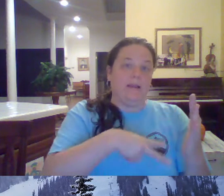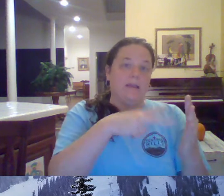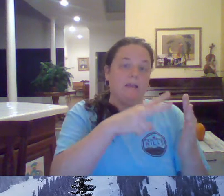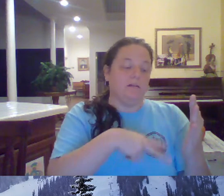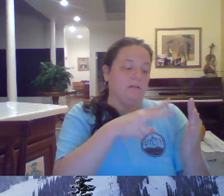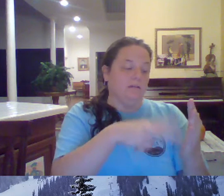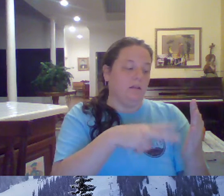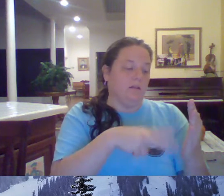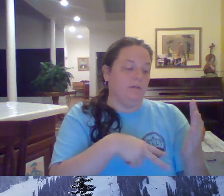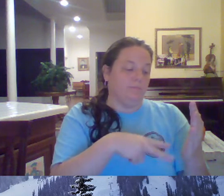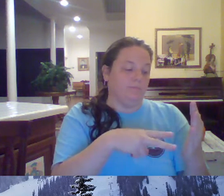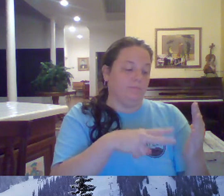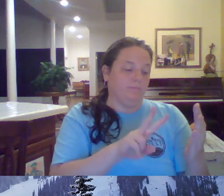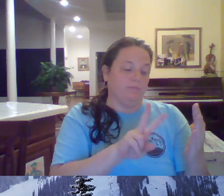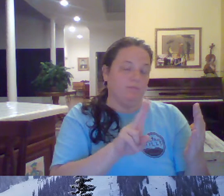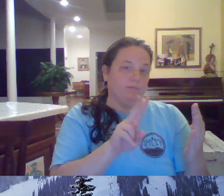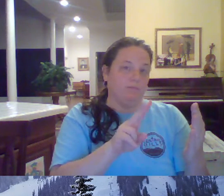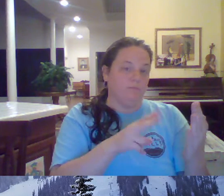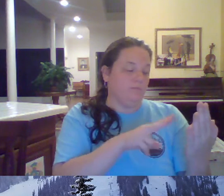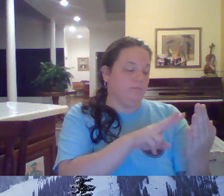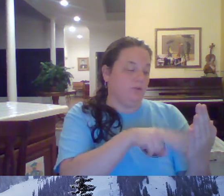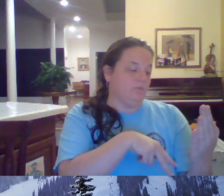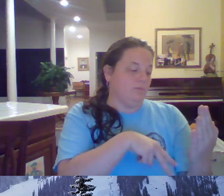And then reading. Remember,